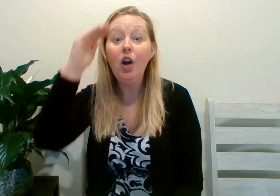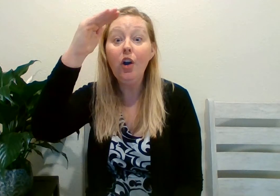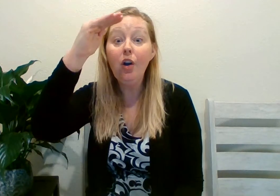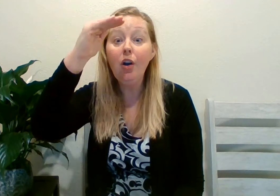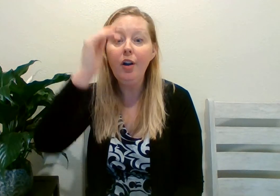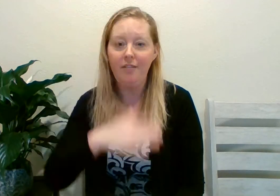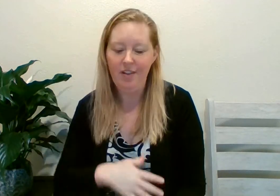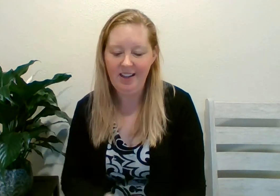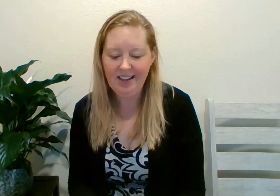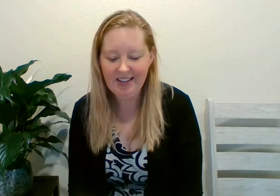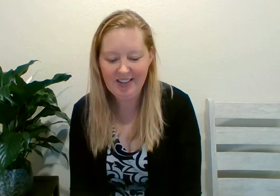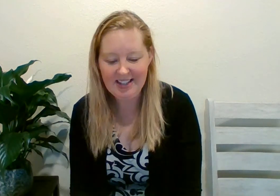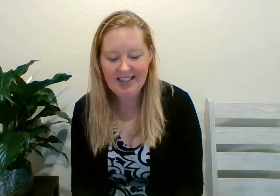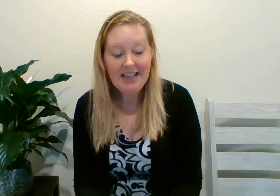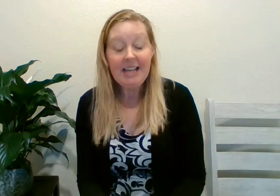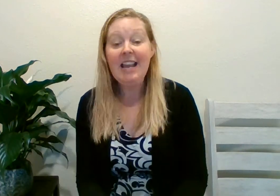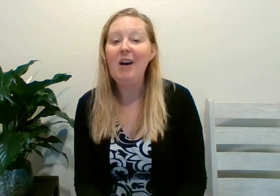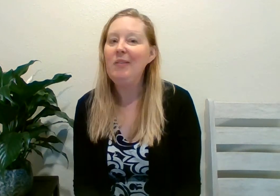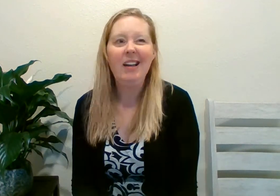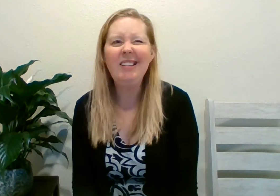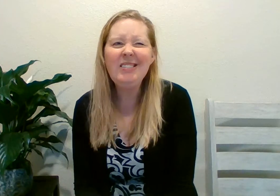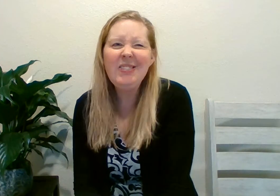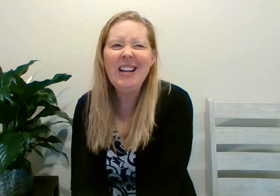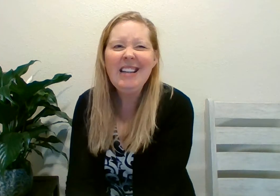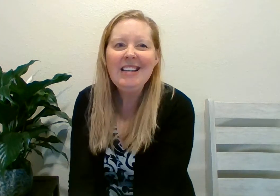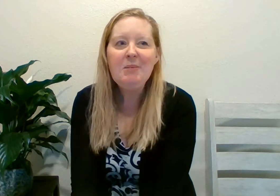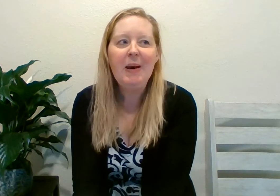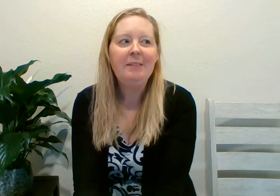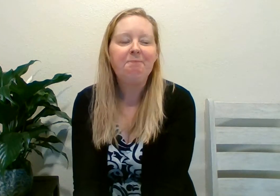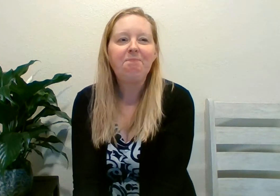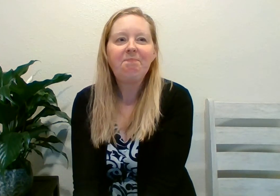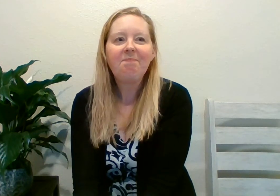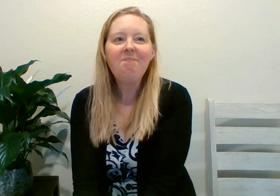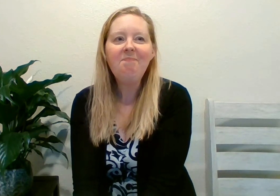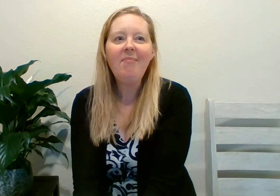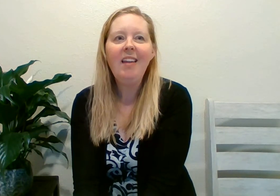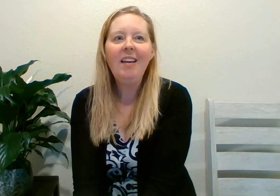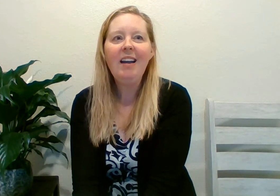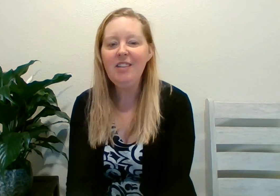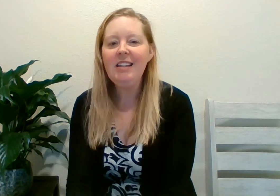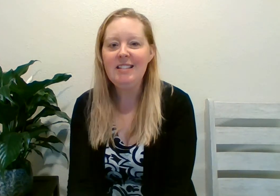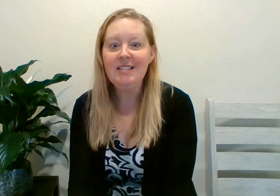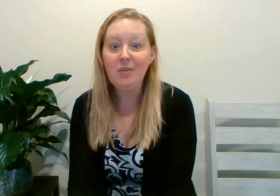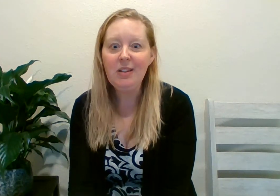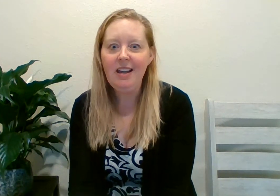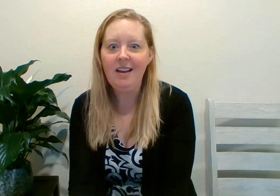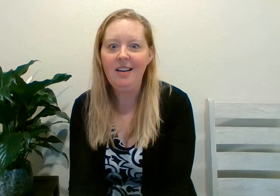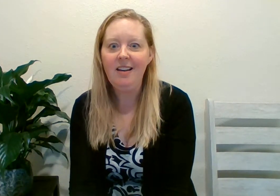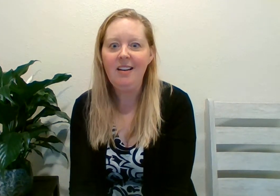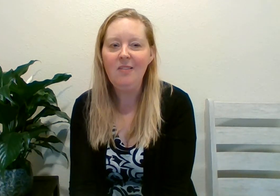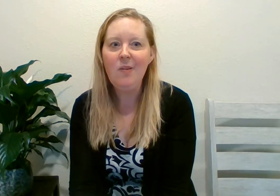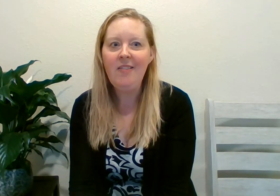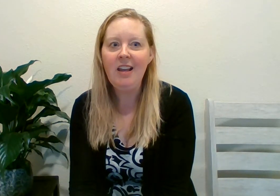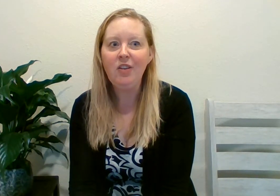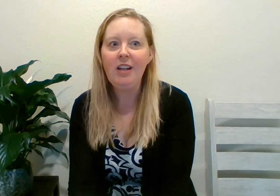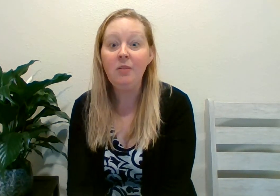Er. Good. Now, I don't know why, but I feel like this is really one that you're getting